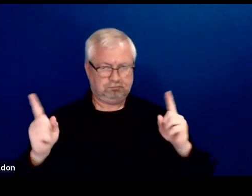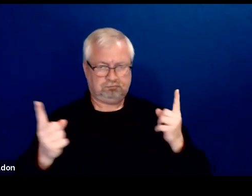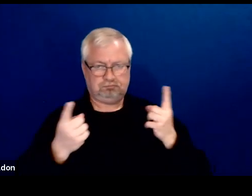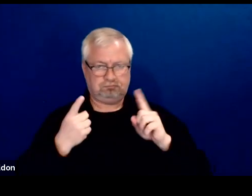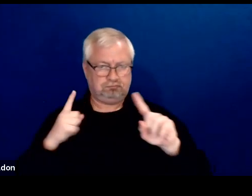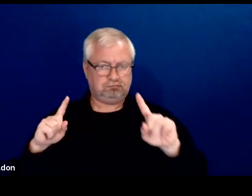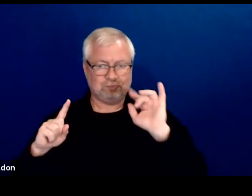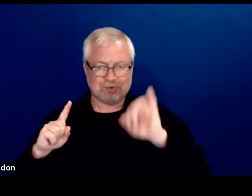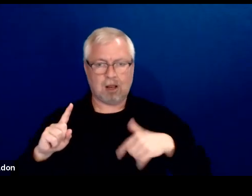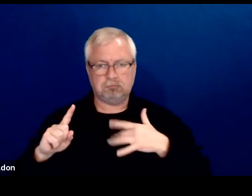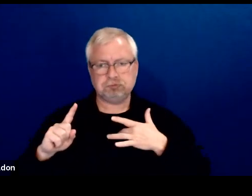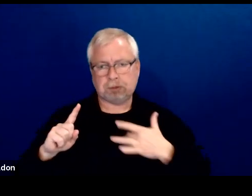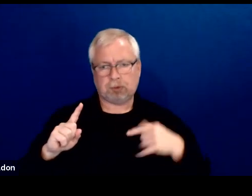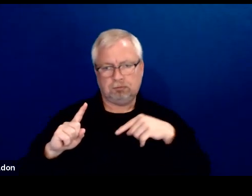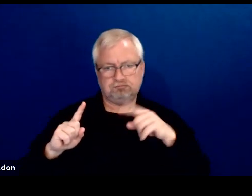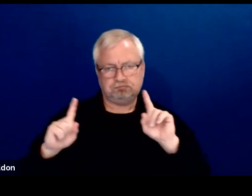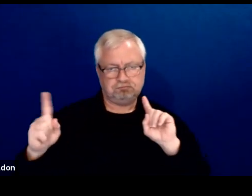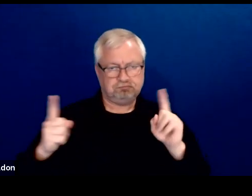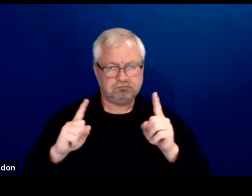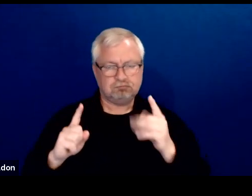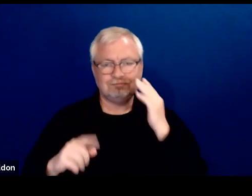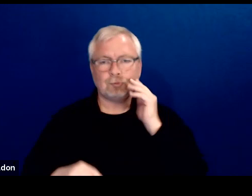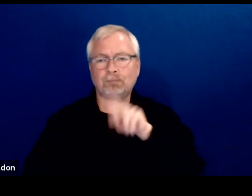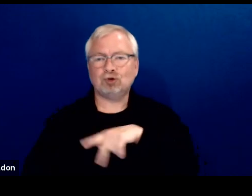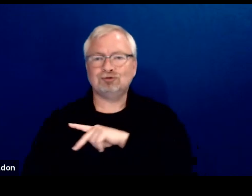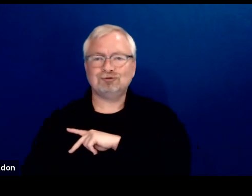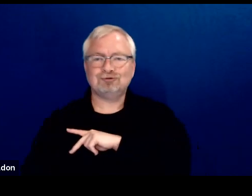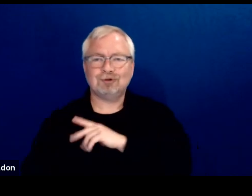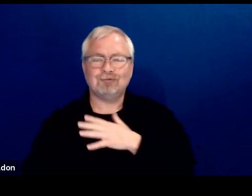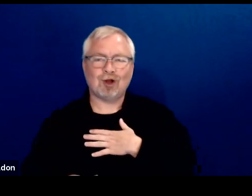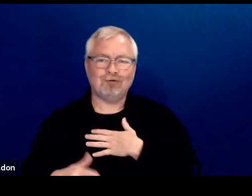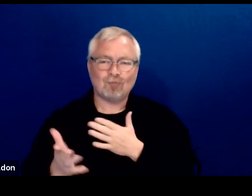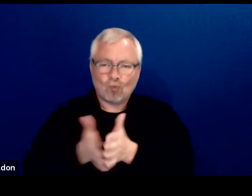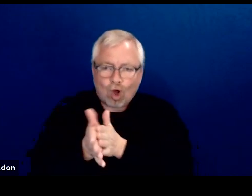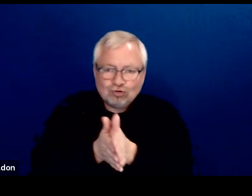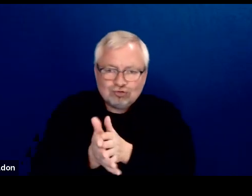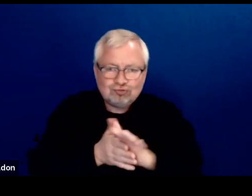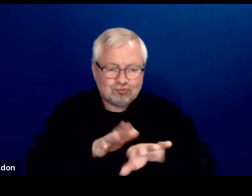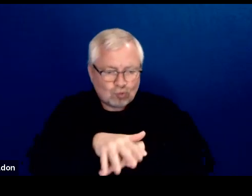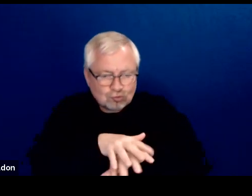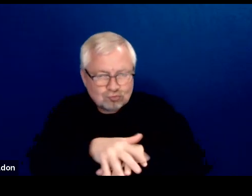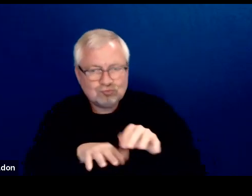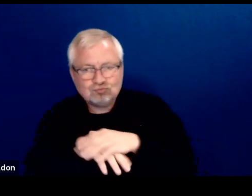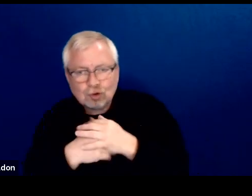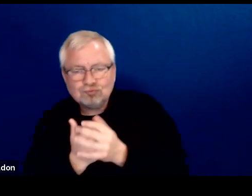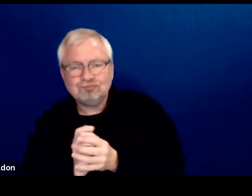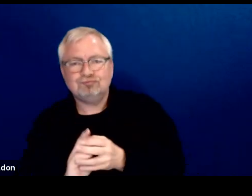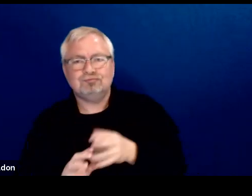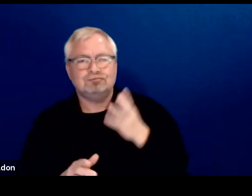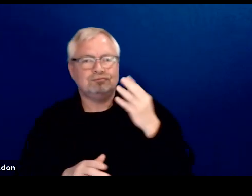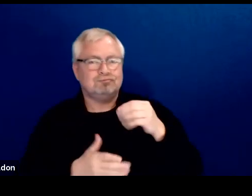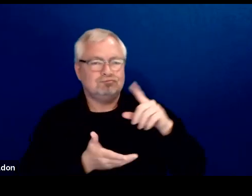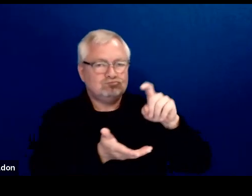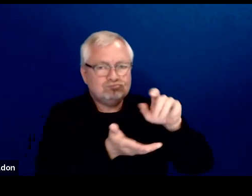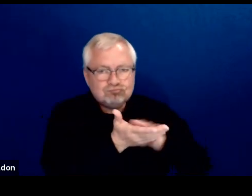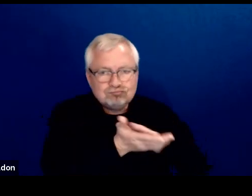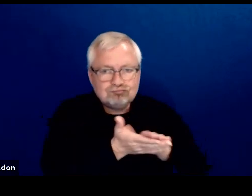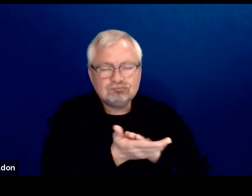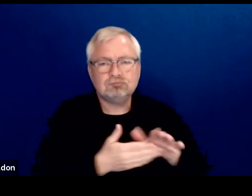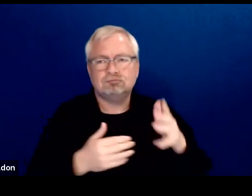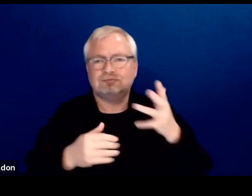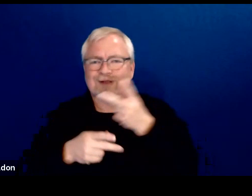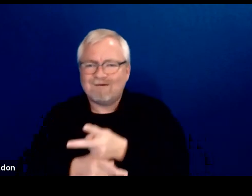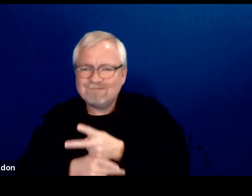those personal behaviors that hand washing and the hygiene around being very, very careful where you cough